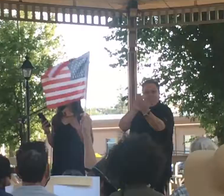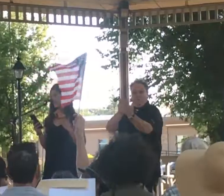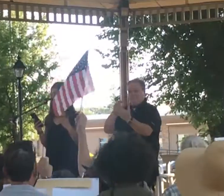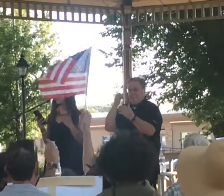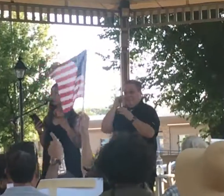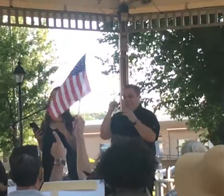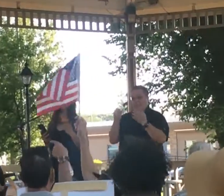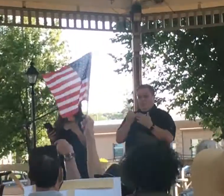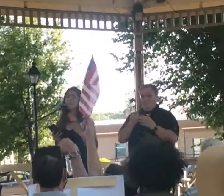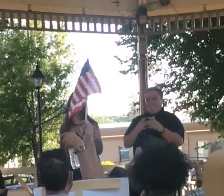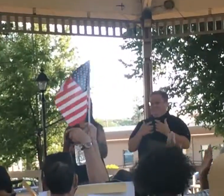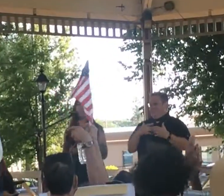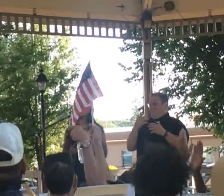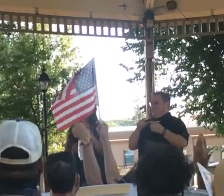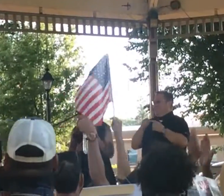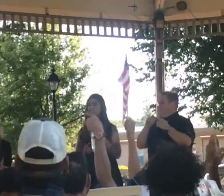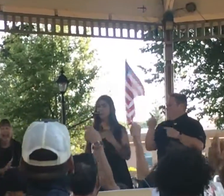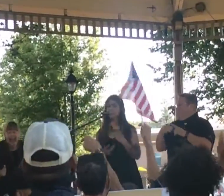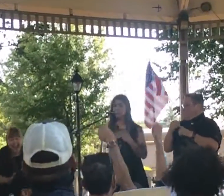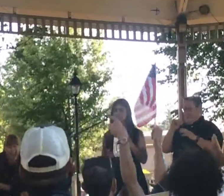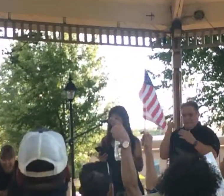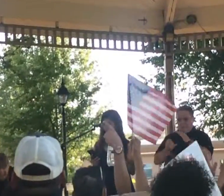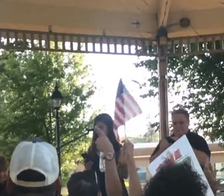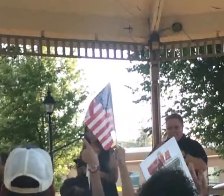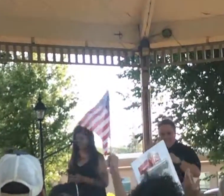ignorance, especially when the ignorance is our own.